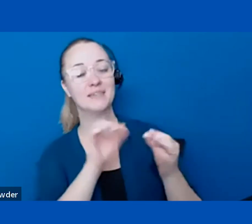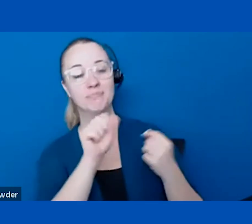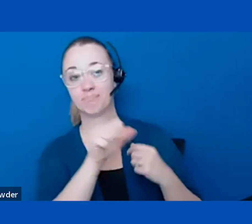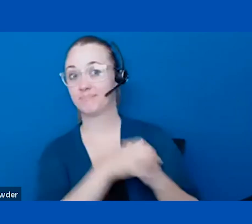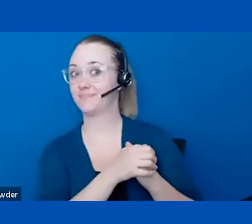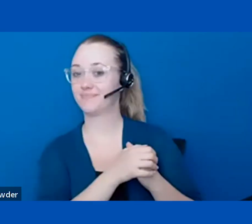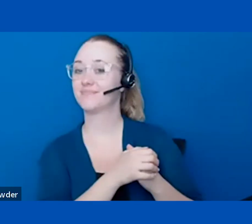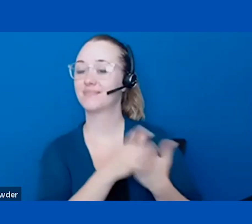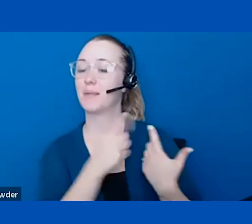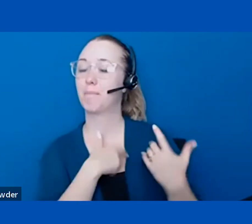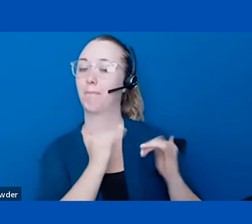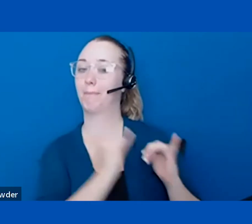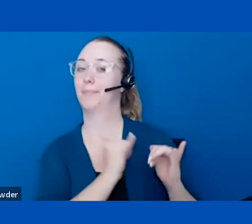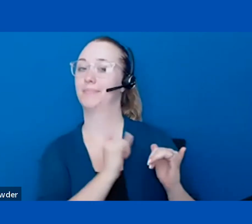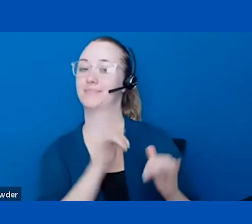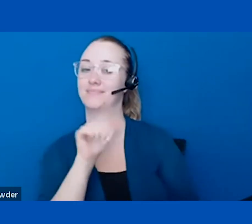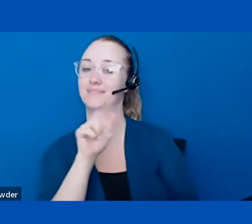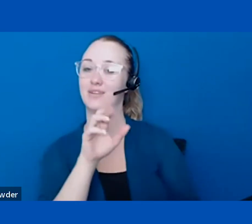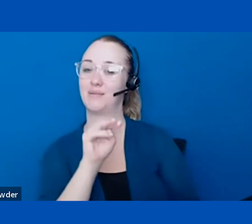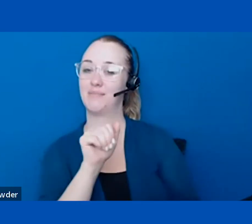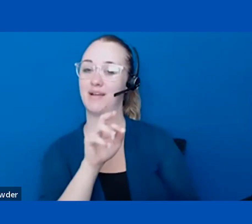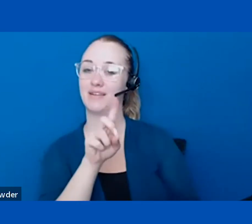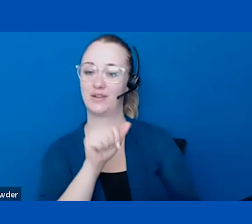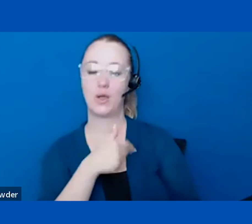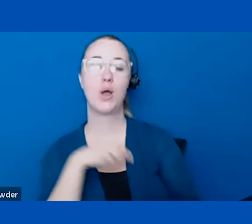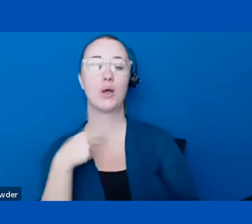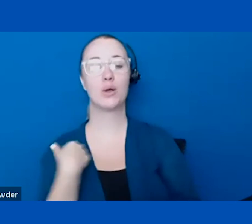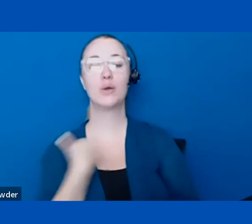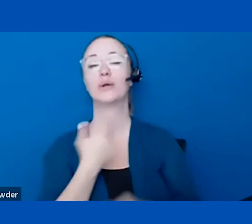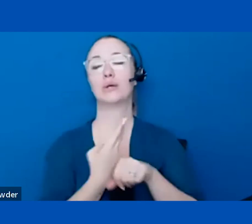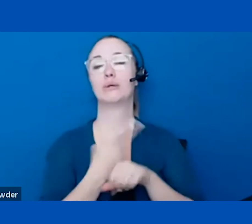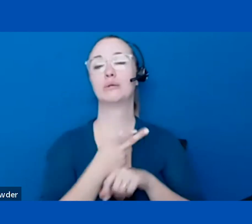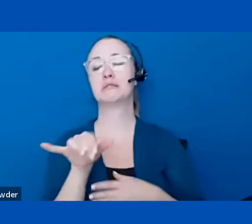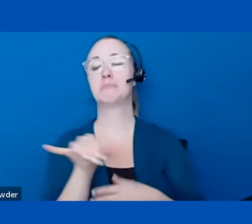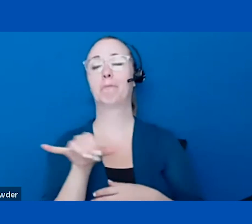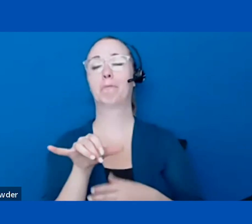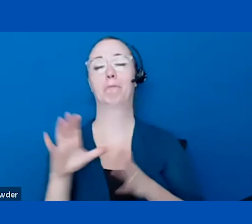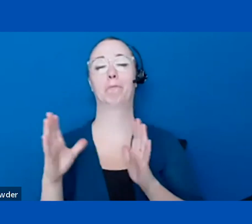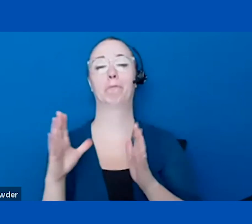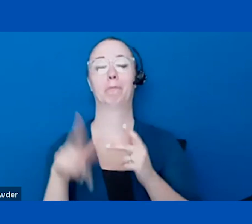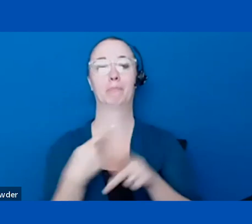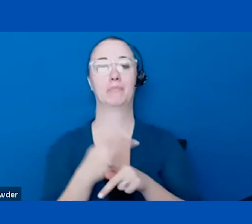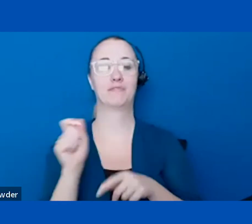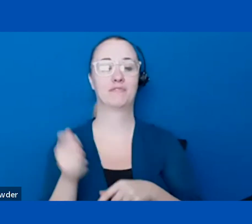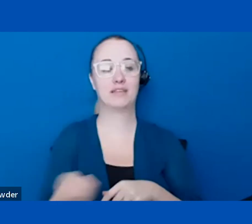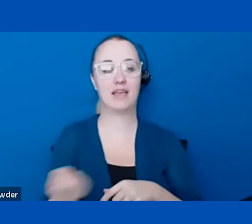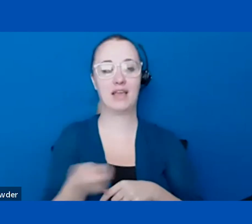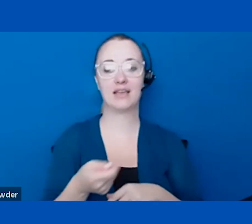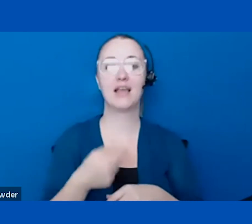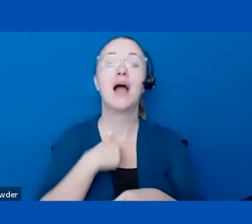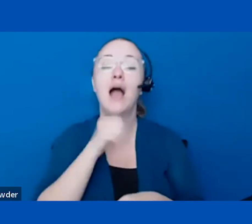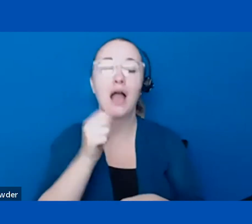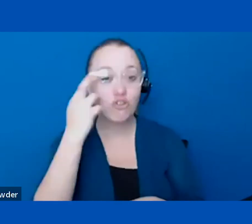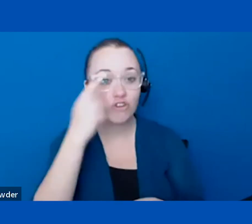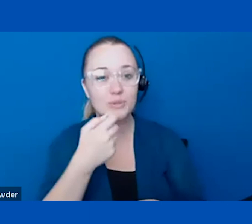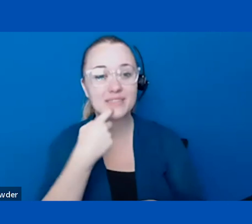I'm similar to Armando in the fact that we use a similar cane. But and I think I maybe misheard the question. I didn't know you said canes break